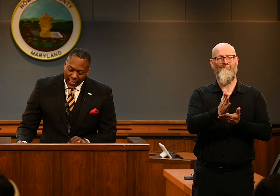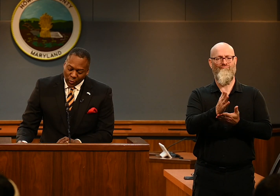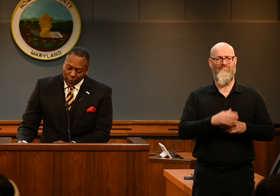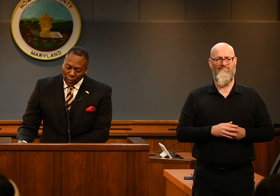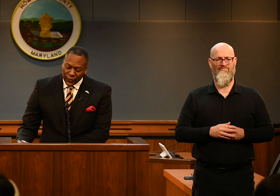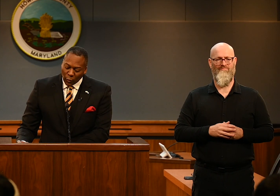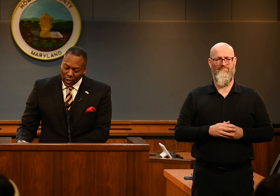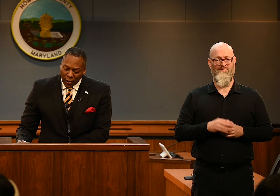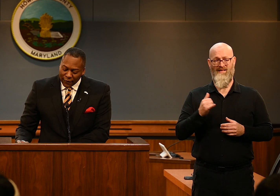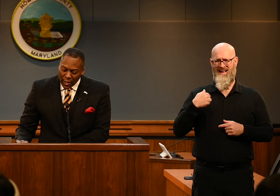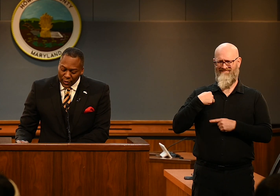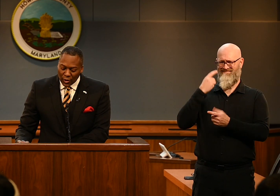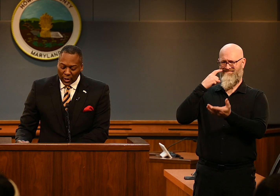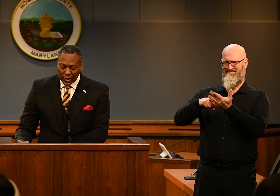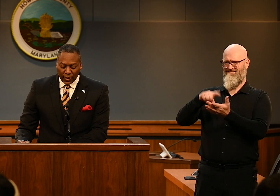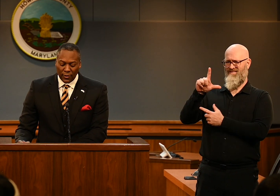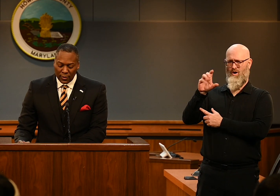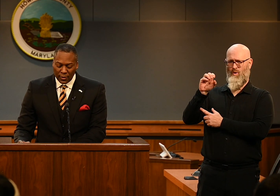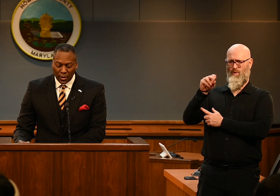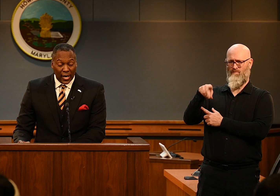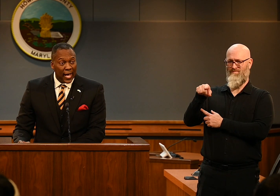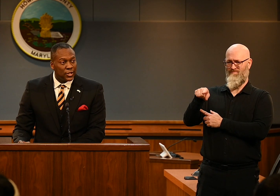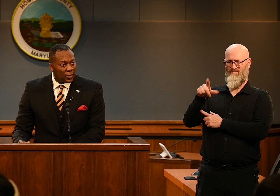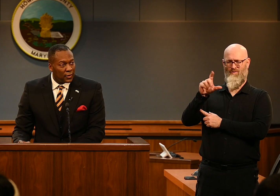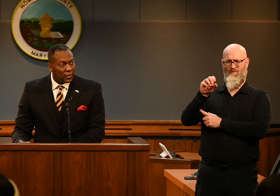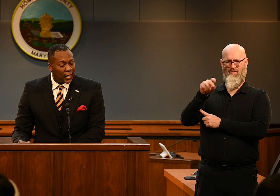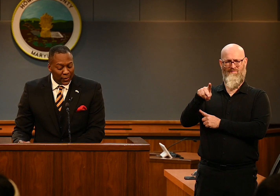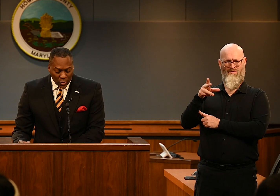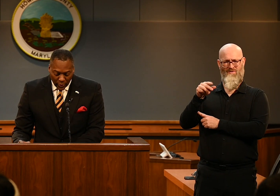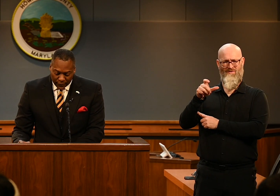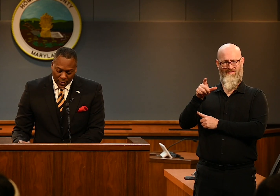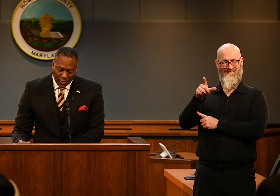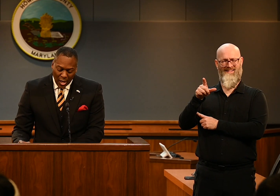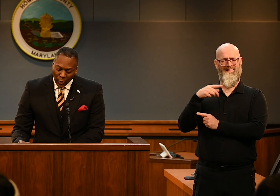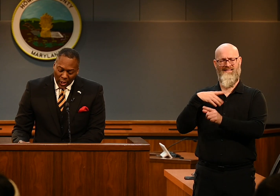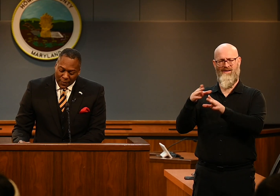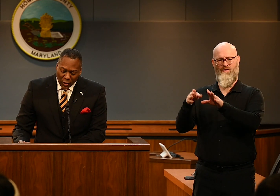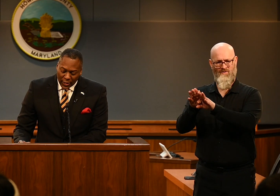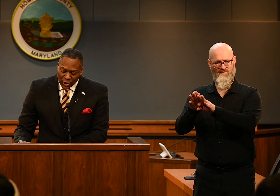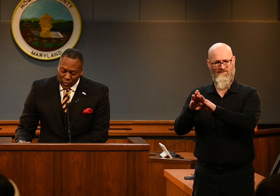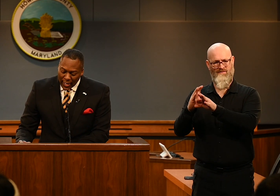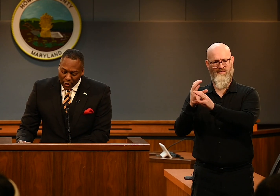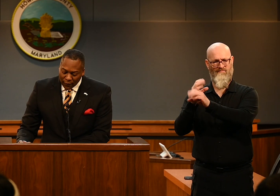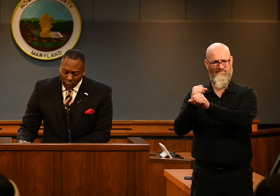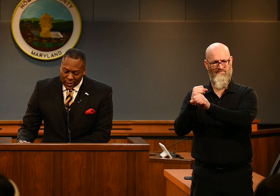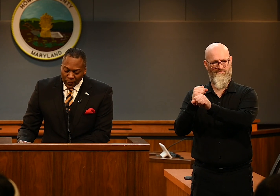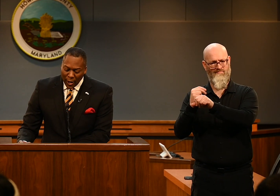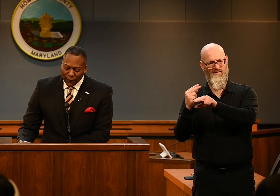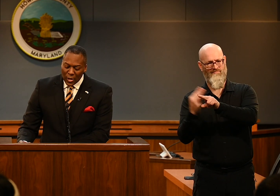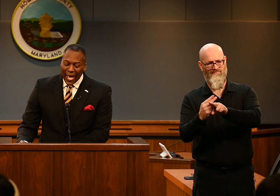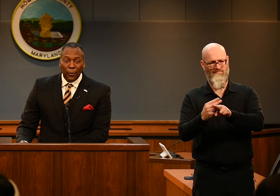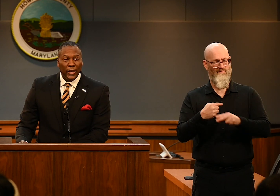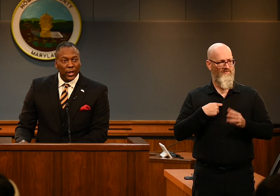7 days, we proved that when our values are clear, our action can be swift. When our community is united, our voice